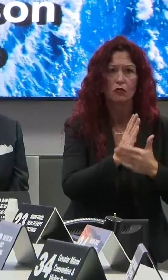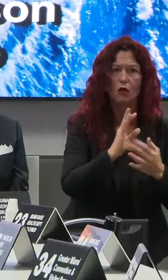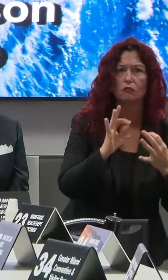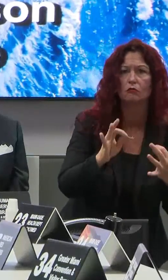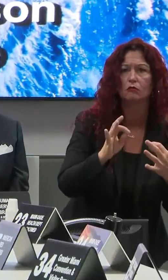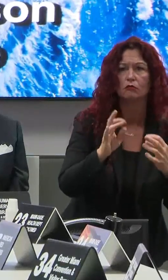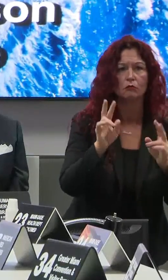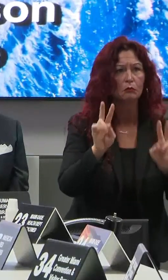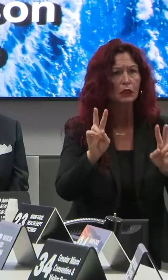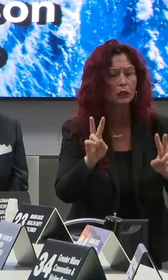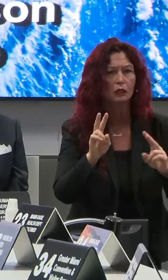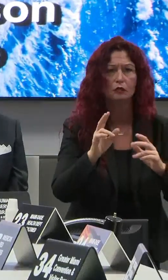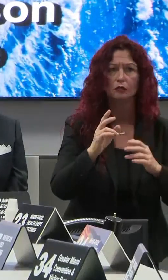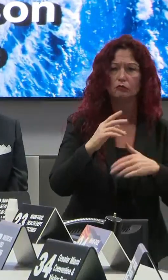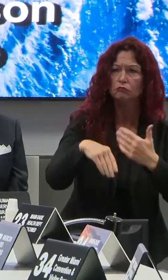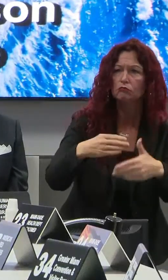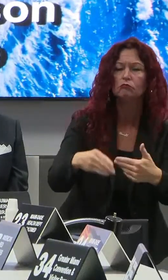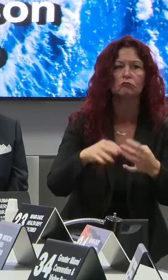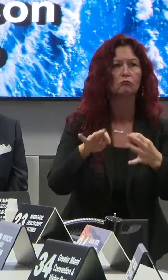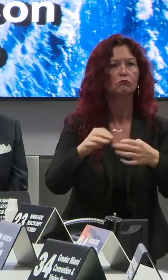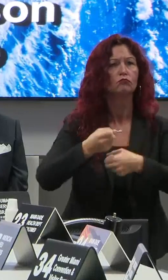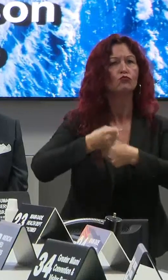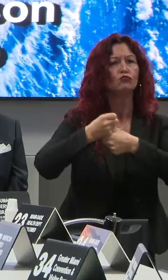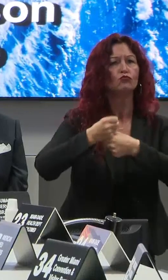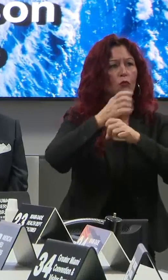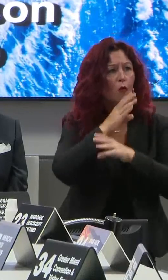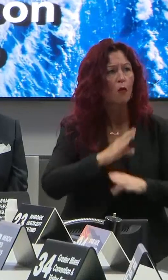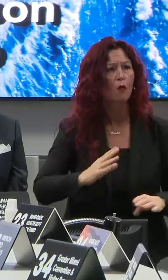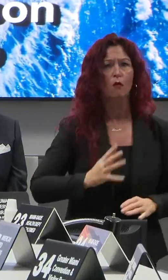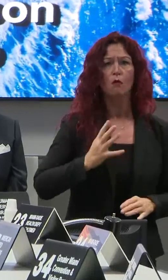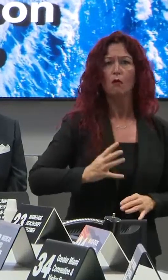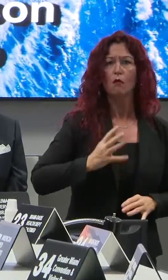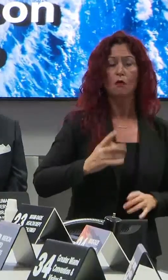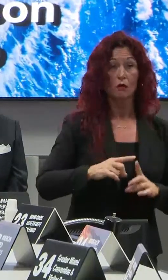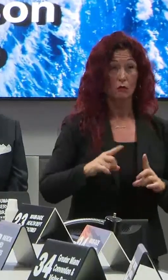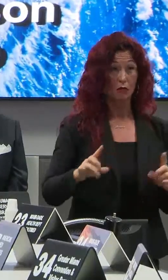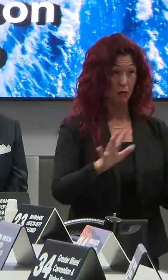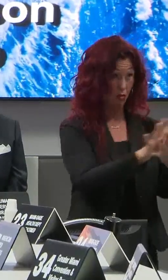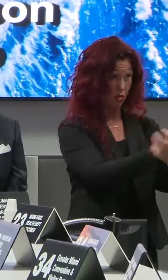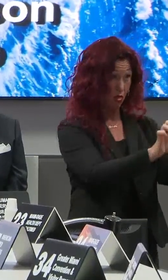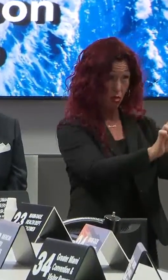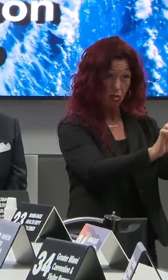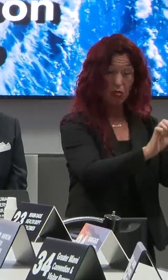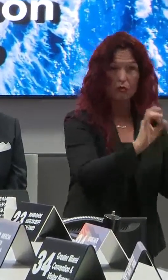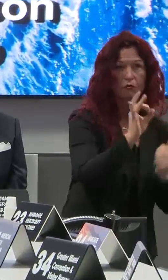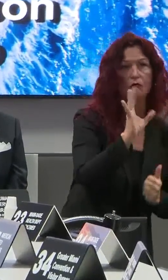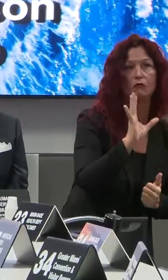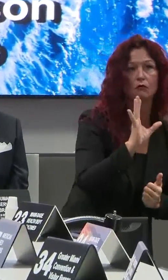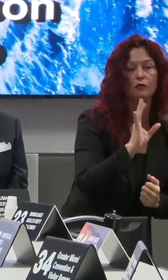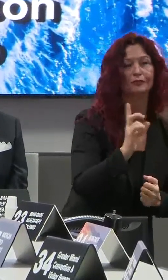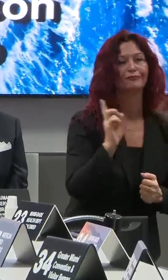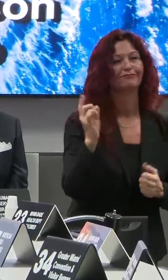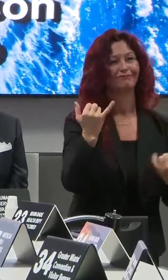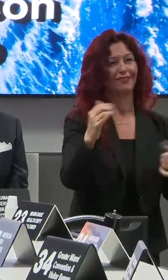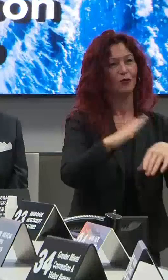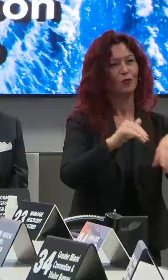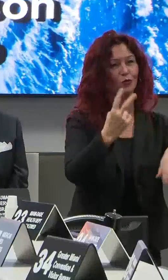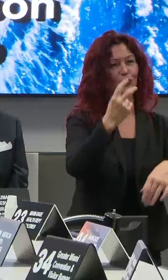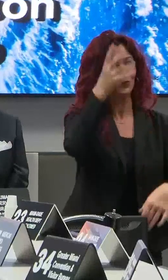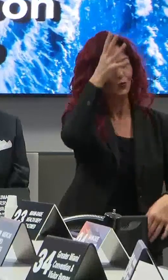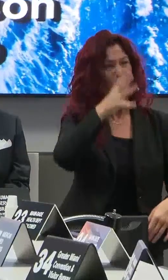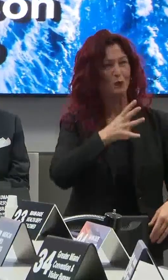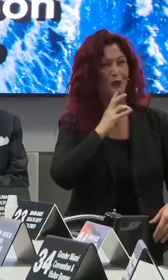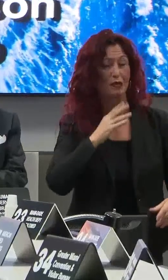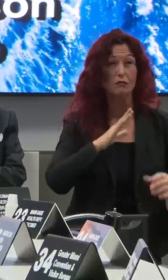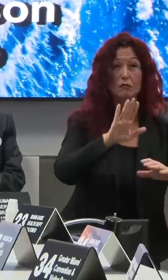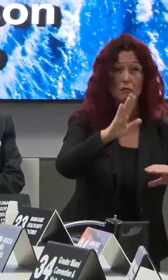up and congratulate them. And we're looking for the others that were involved there so we can honor them as well. Let's give them a round